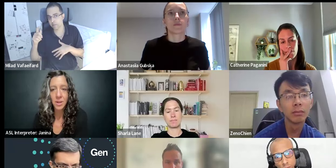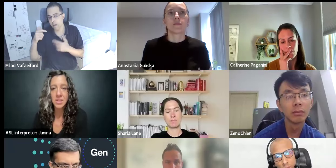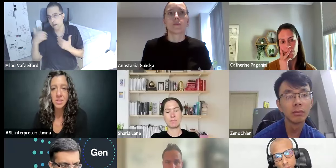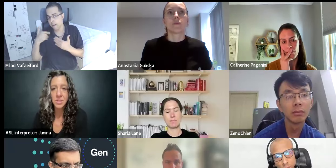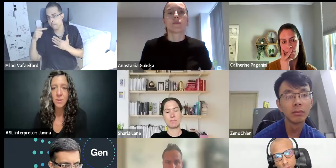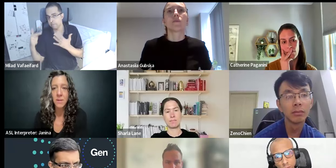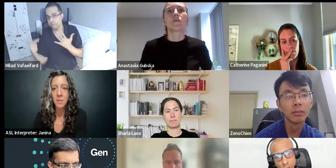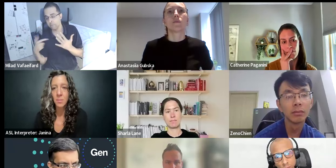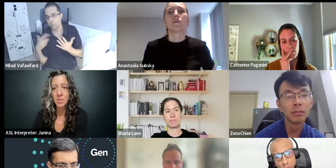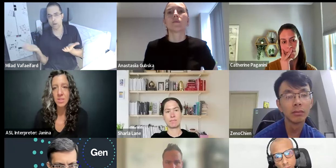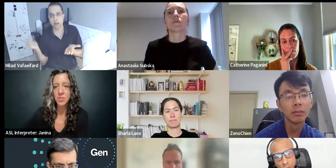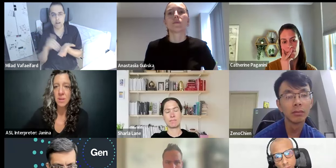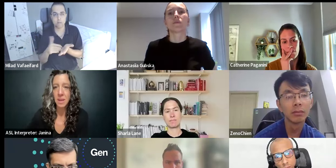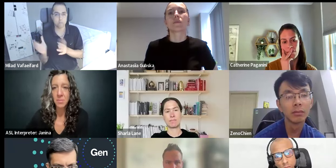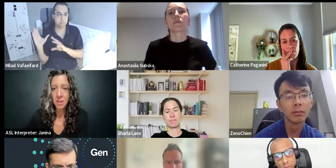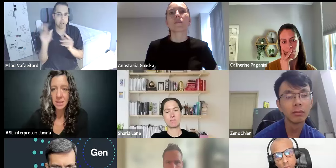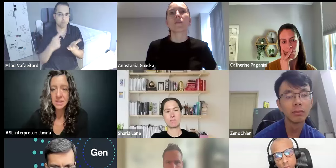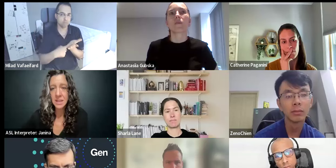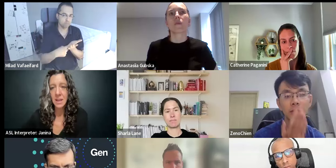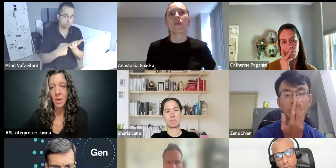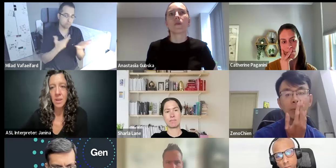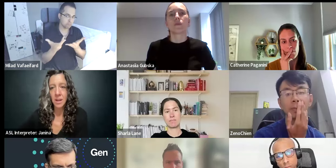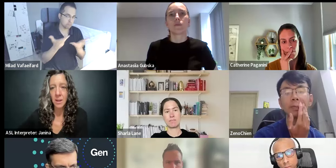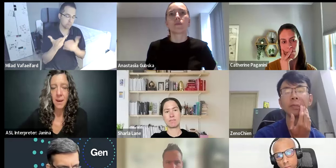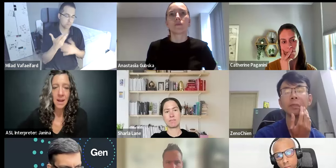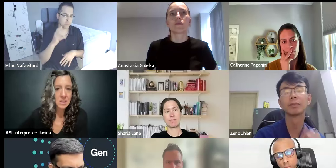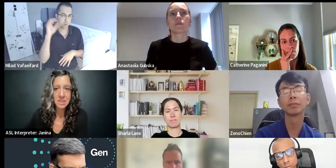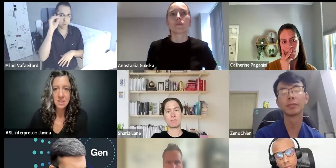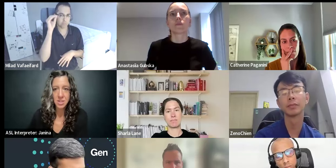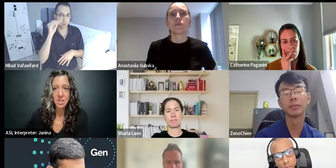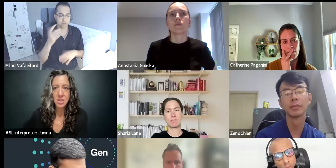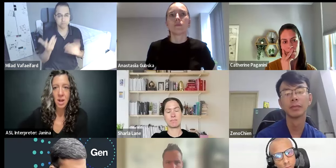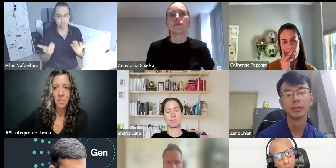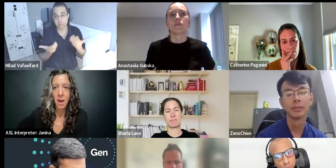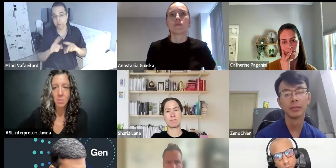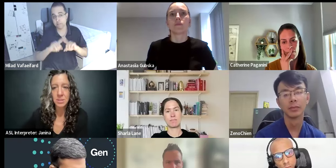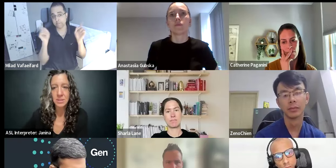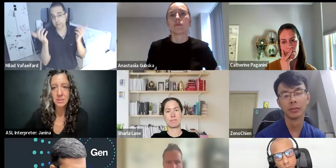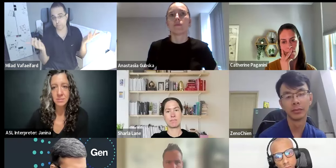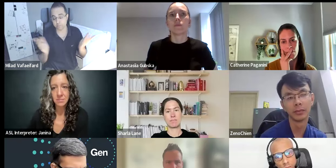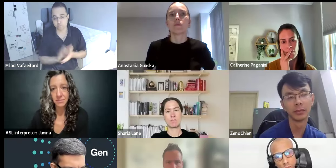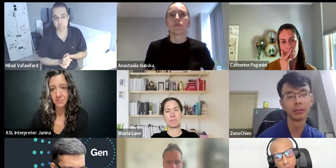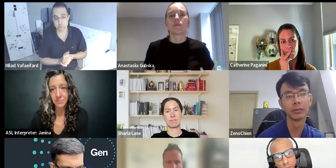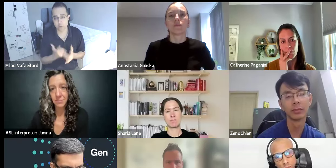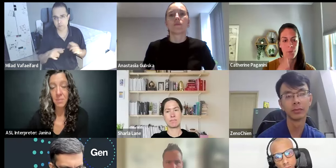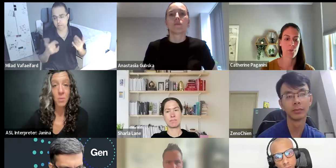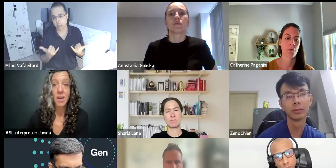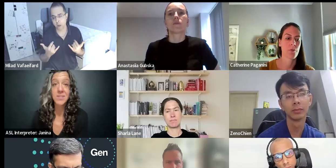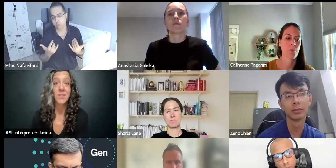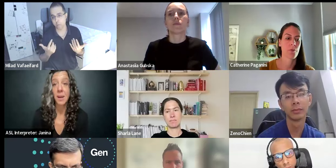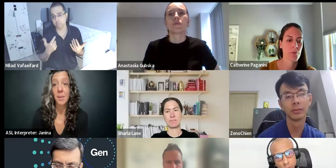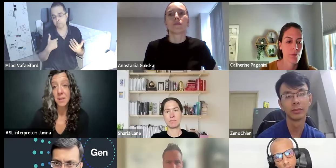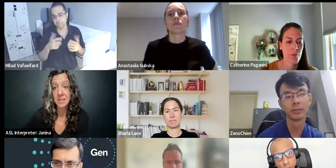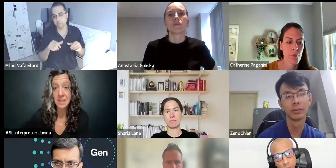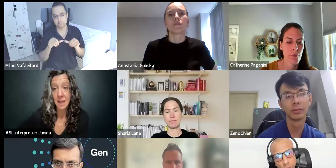And if we look into Zoom and the multi-streaming capabilities, we can come back to this discussion and talk about options. Maybe we'll